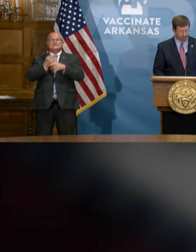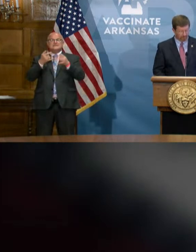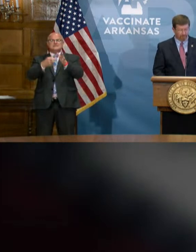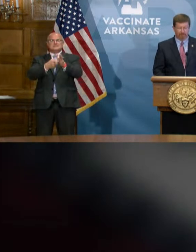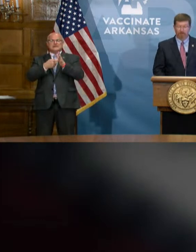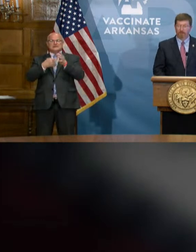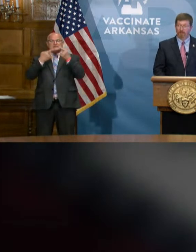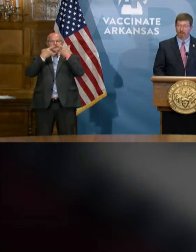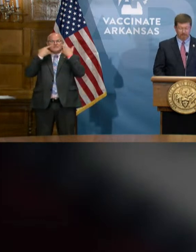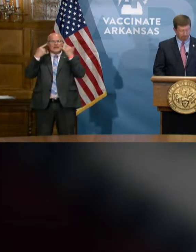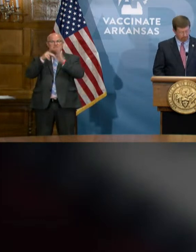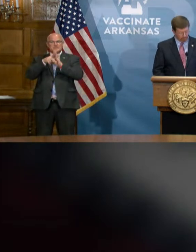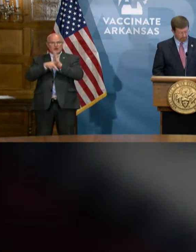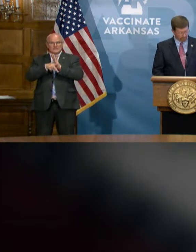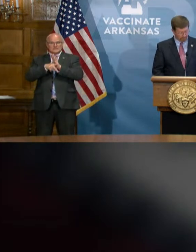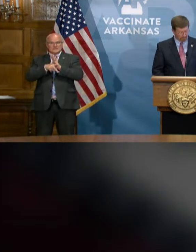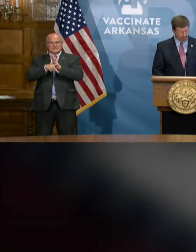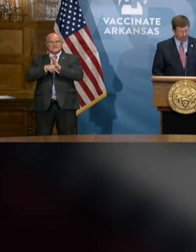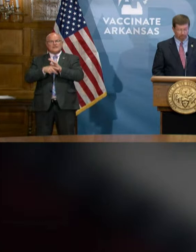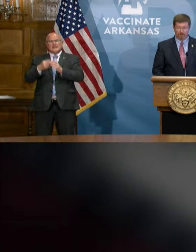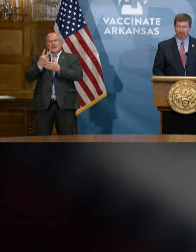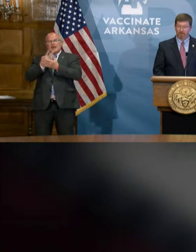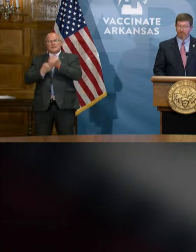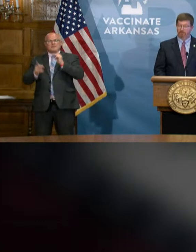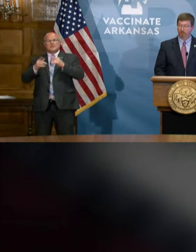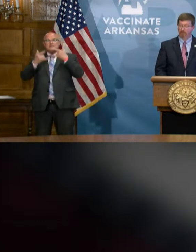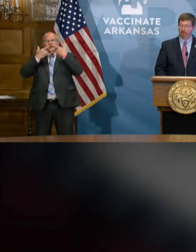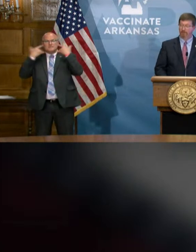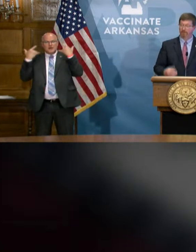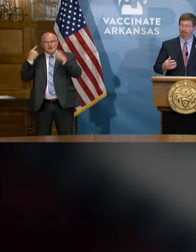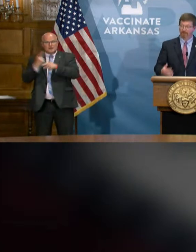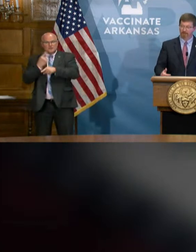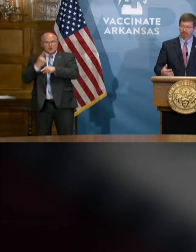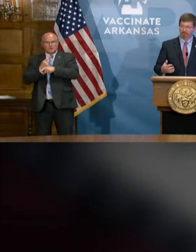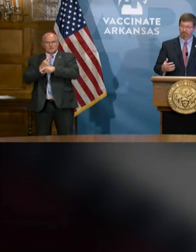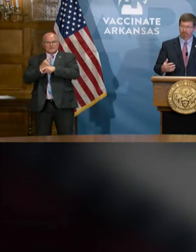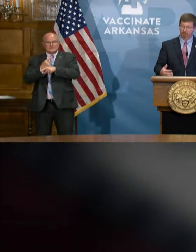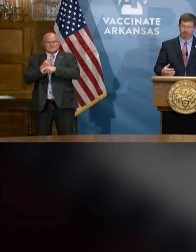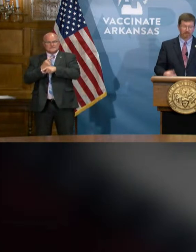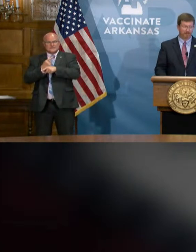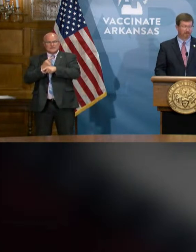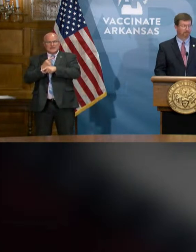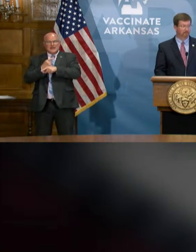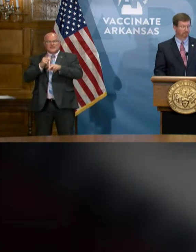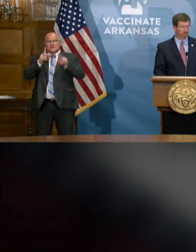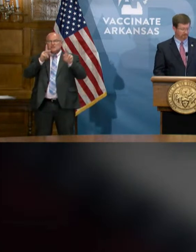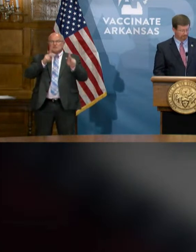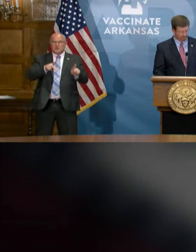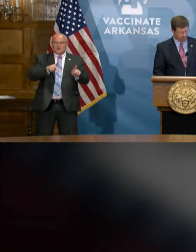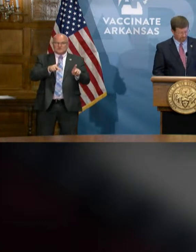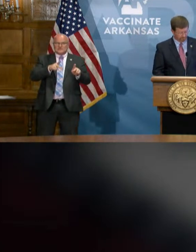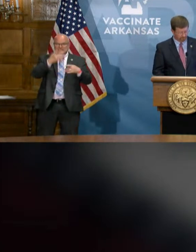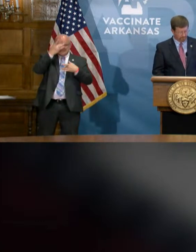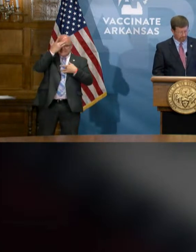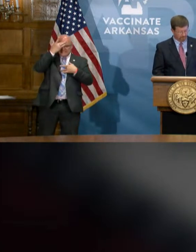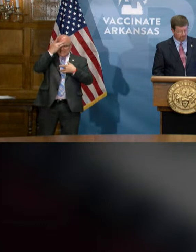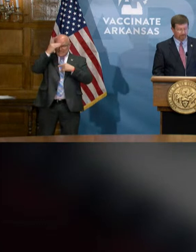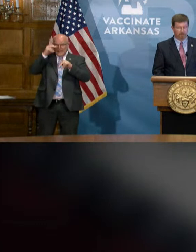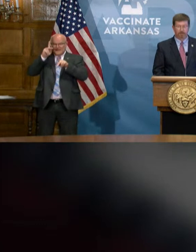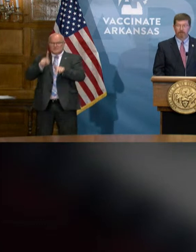policy and both parties are wearing masks appropriately, the infected person and the close contact